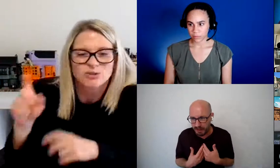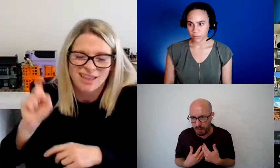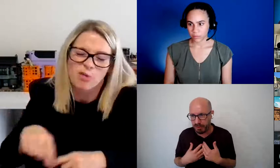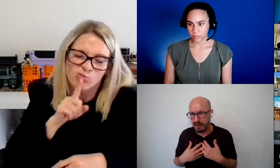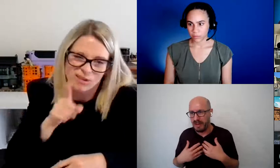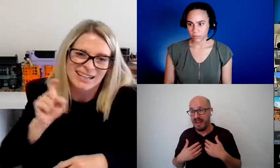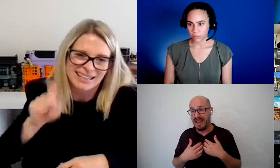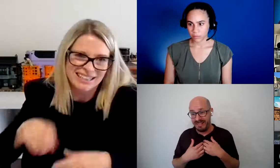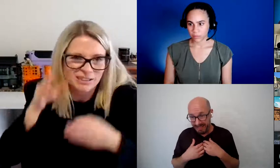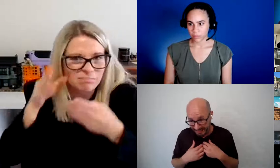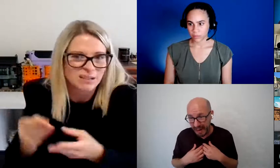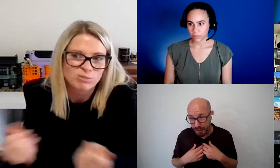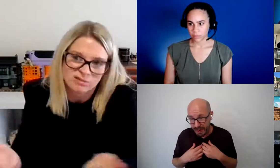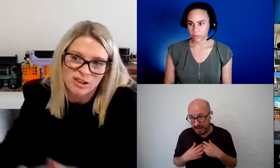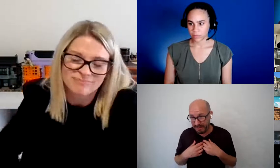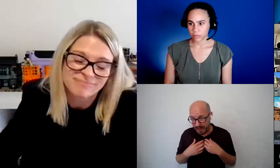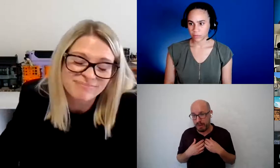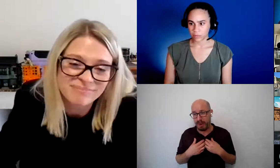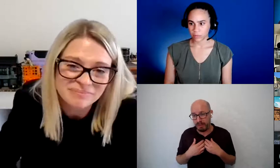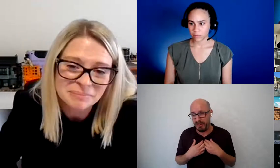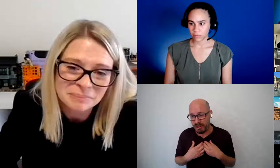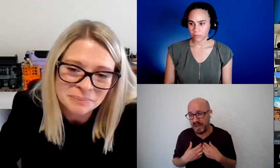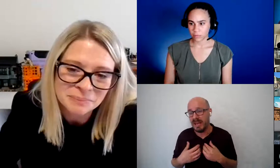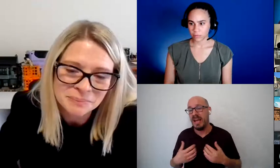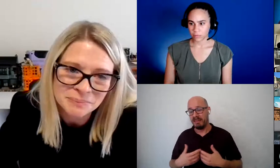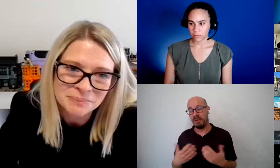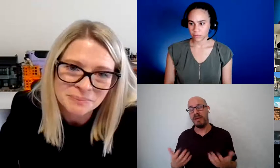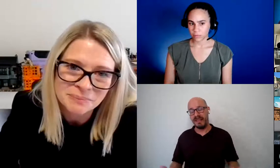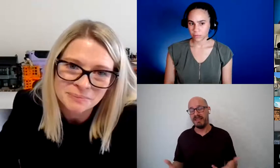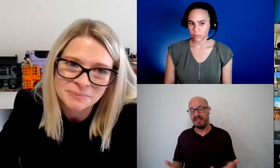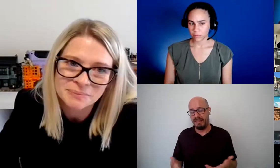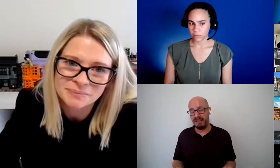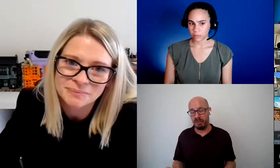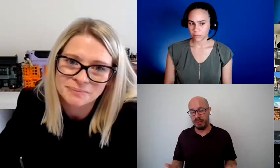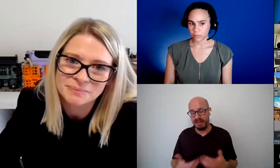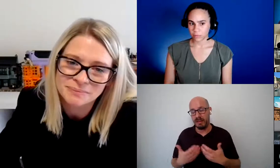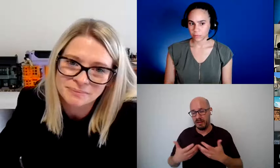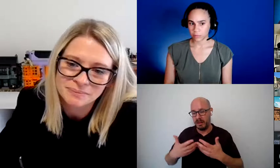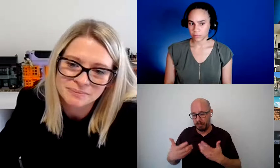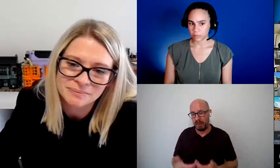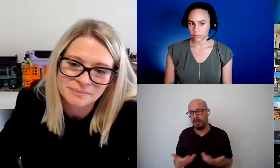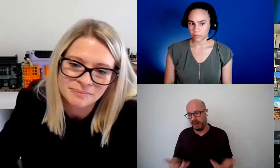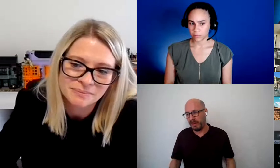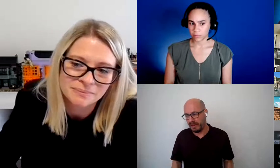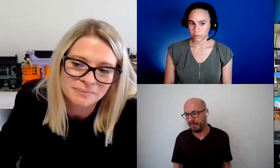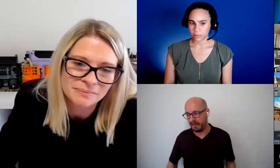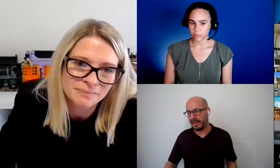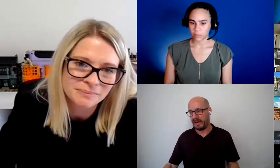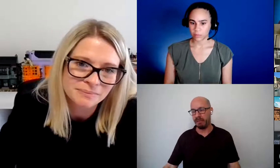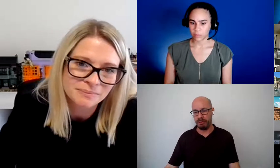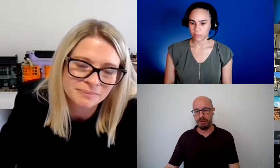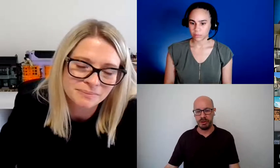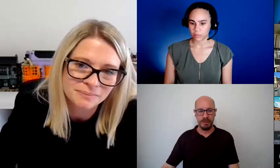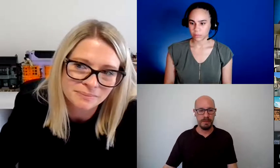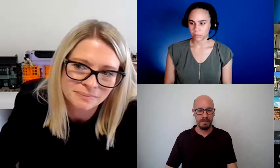only deaf person is a scary, scary proposition. And so that's a problem that we definitely need a resolution to.